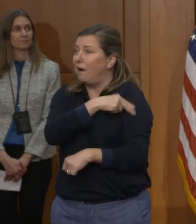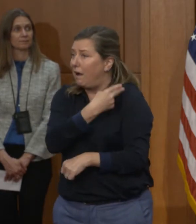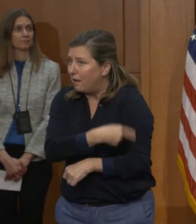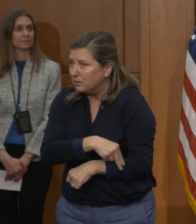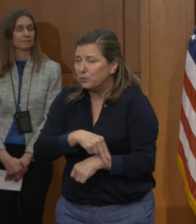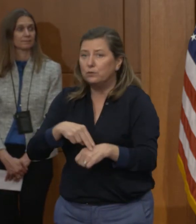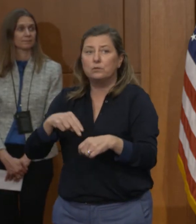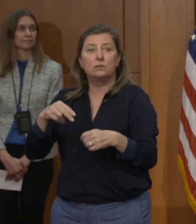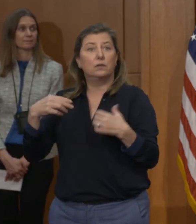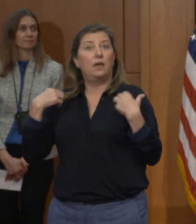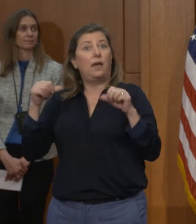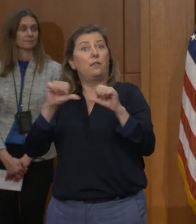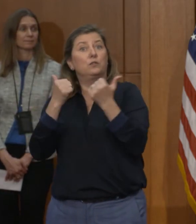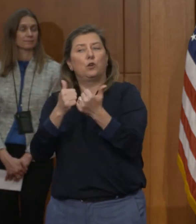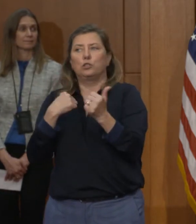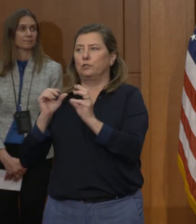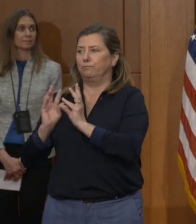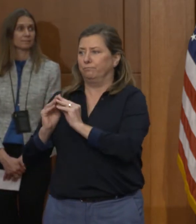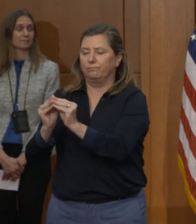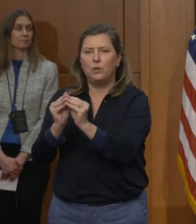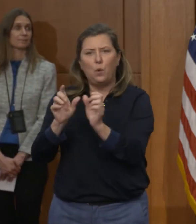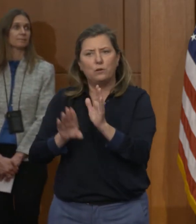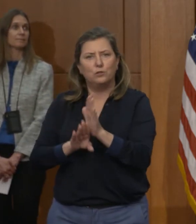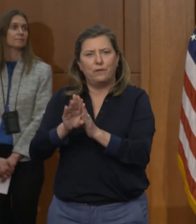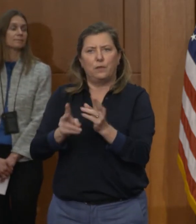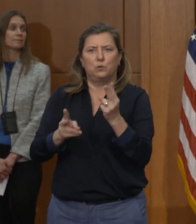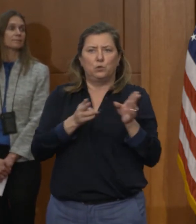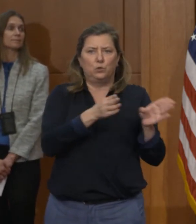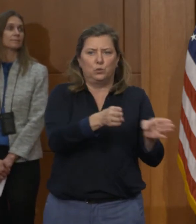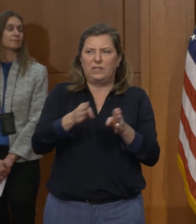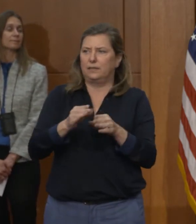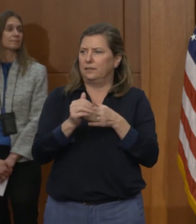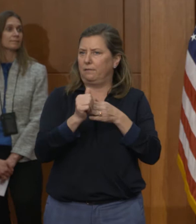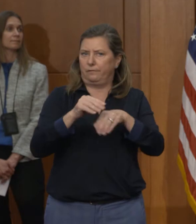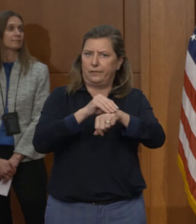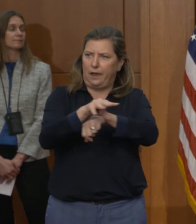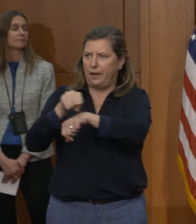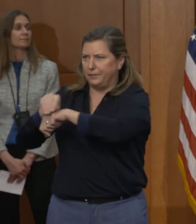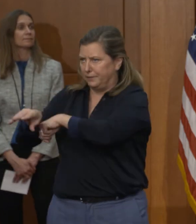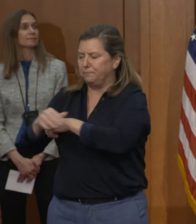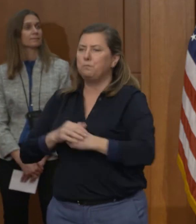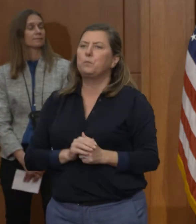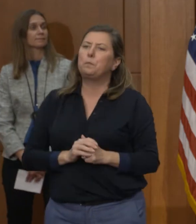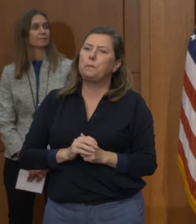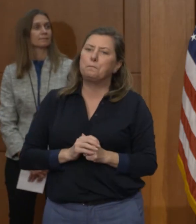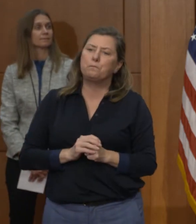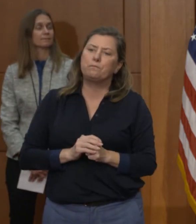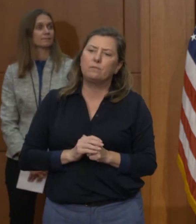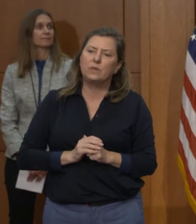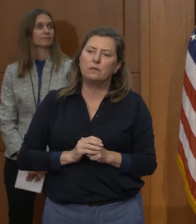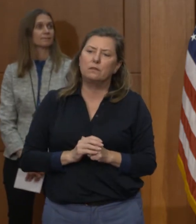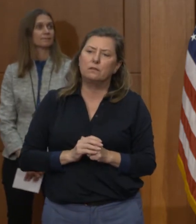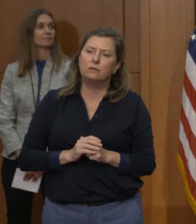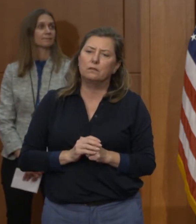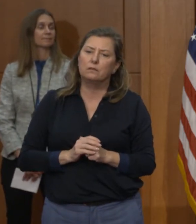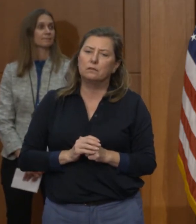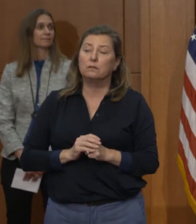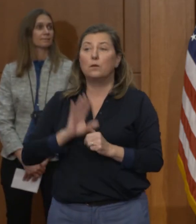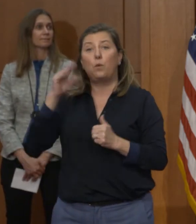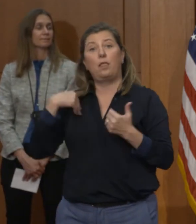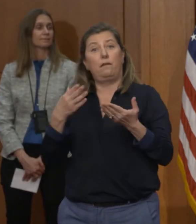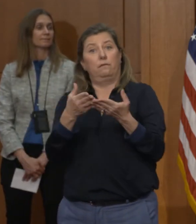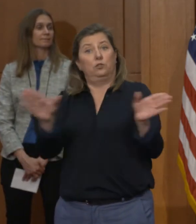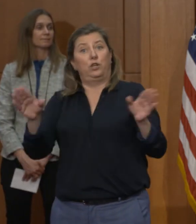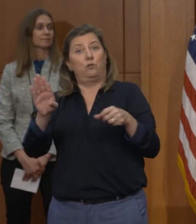and other groups to develop 2 sets of guidance. We'll have overarching rules for our